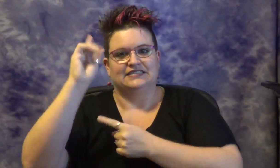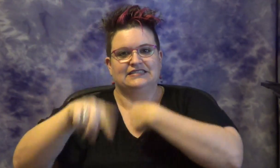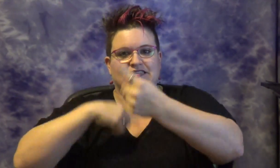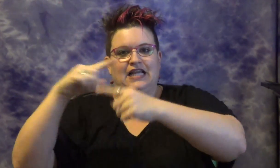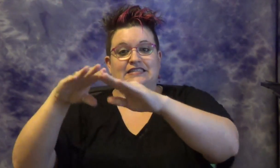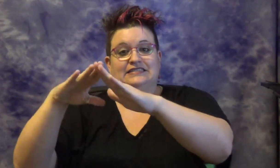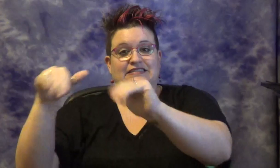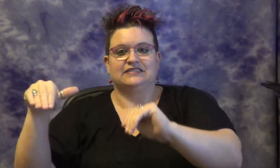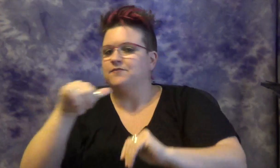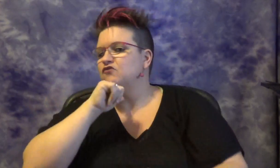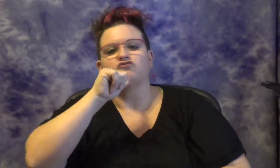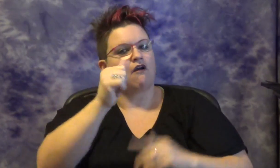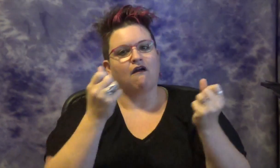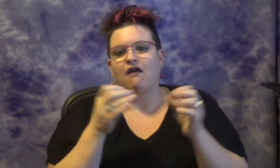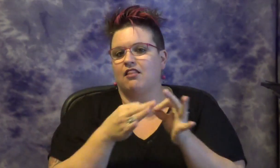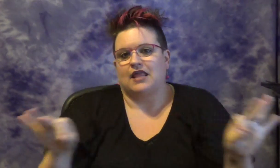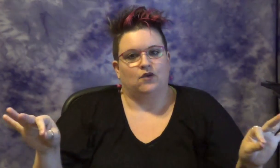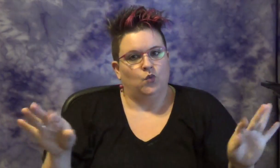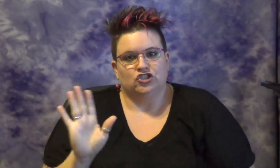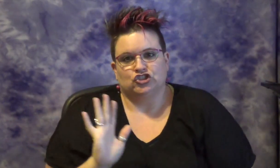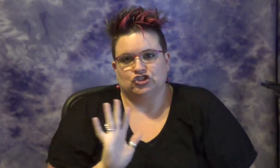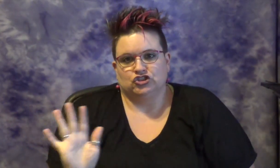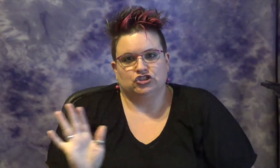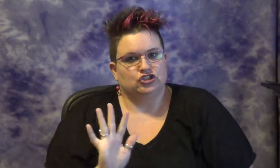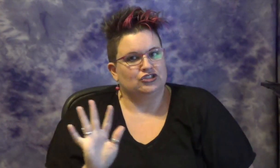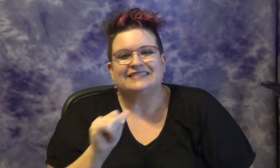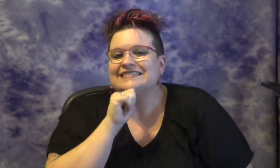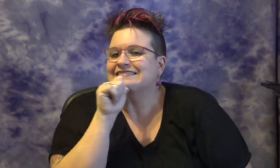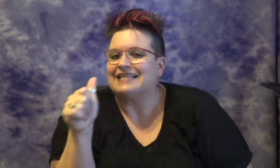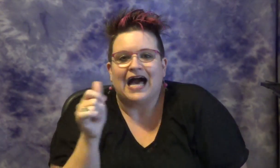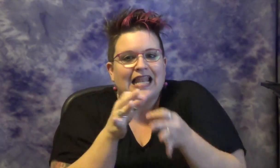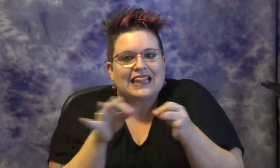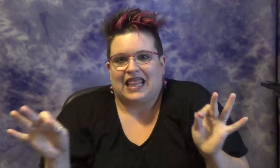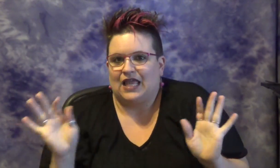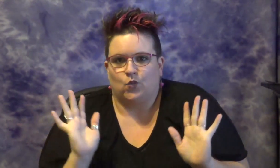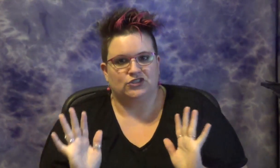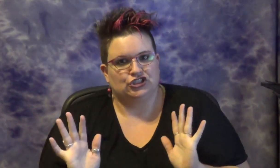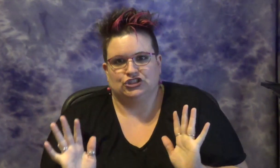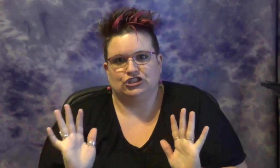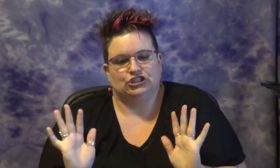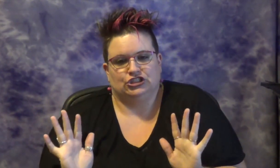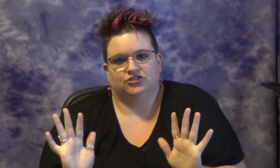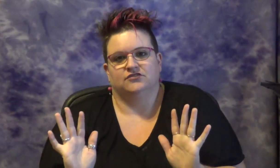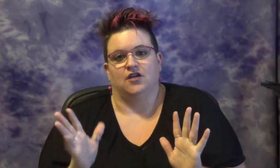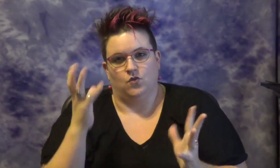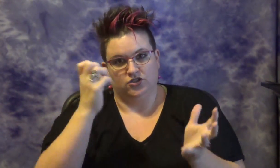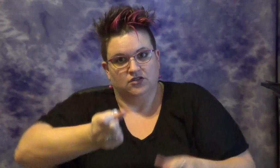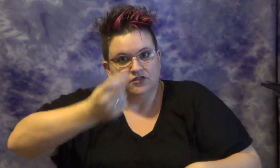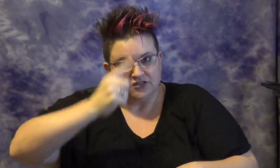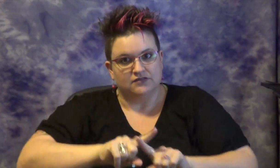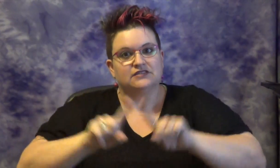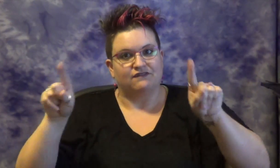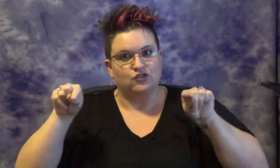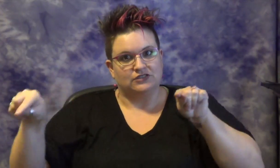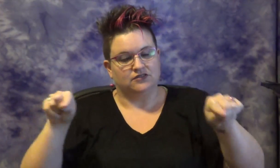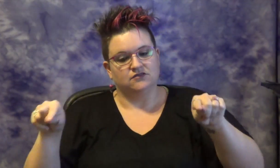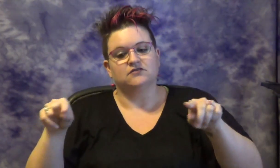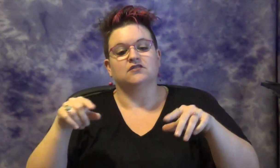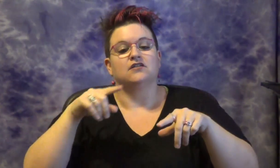These were all invented signing systems, and they are not a language, okay? It is not a language. Keep that in mind. You have to